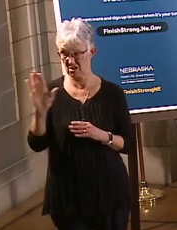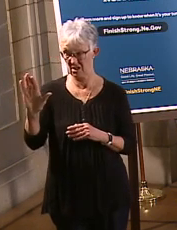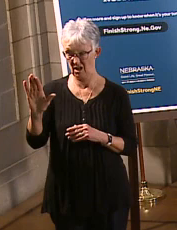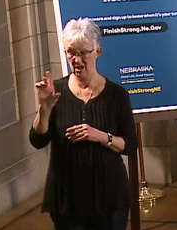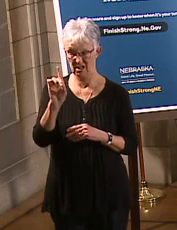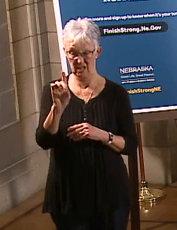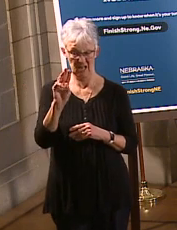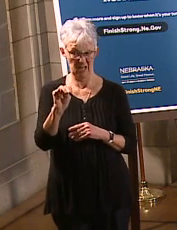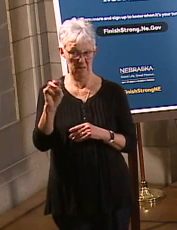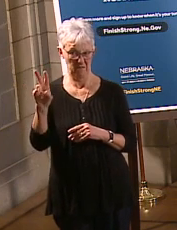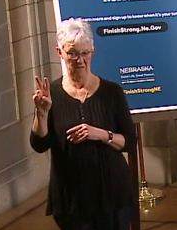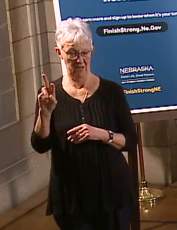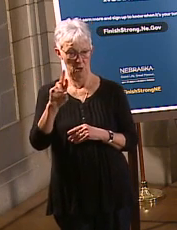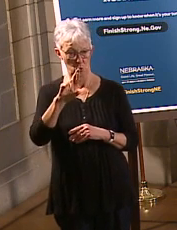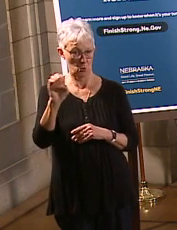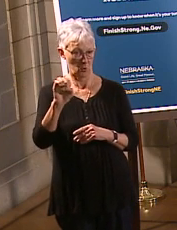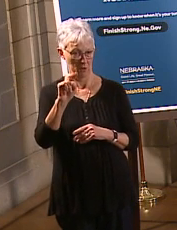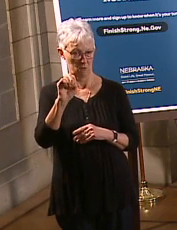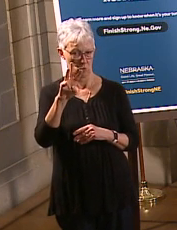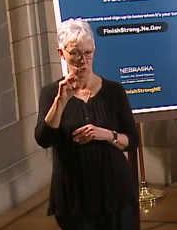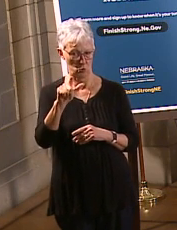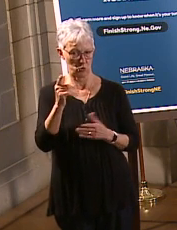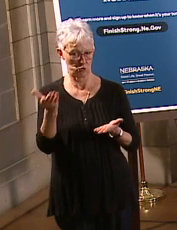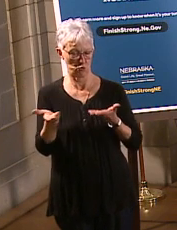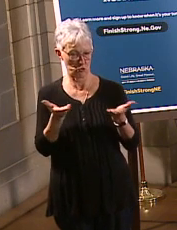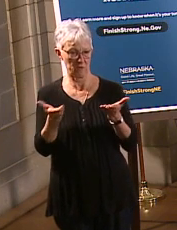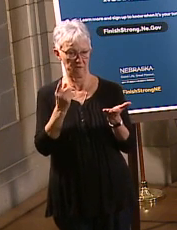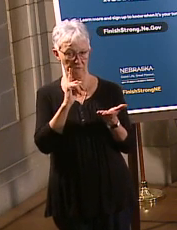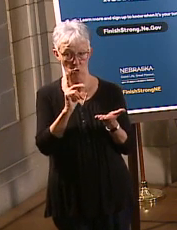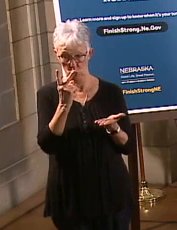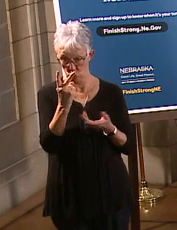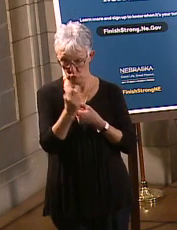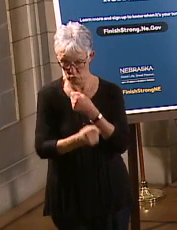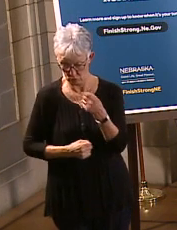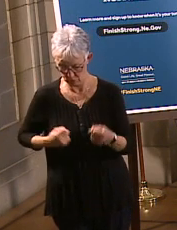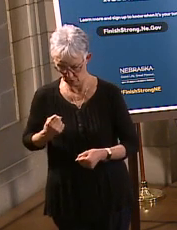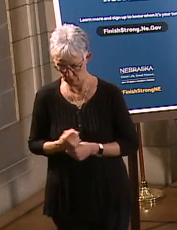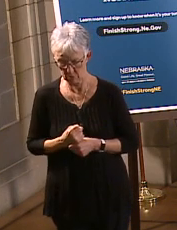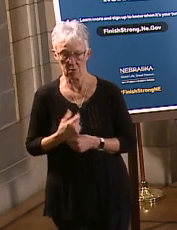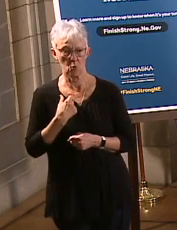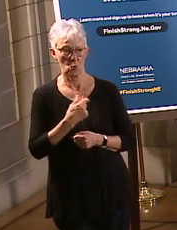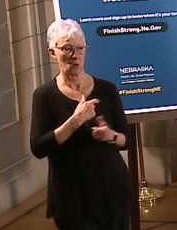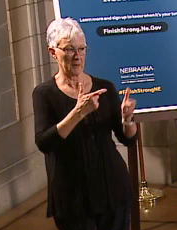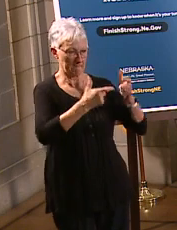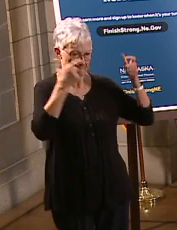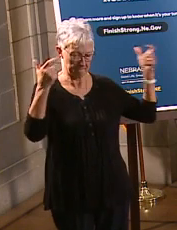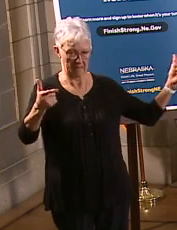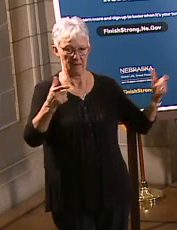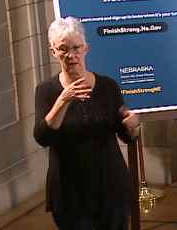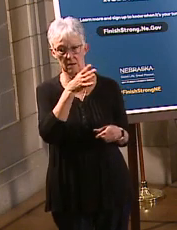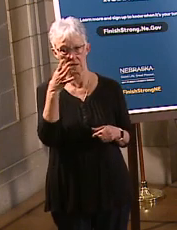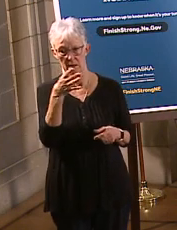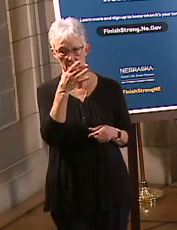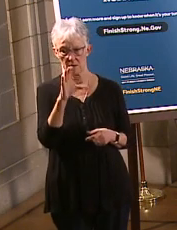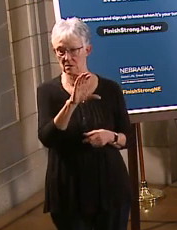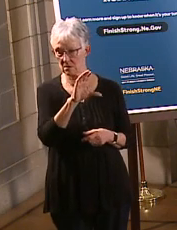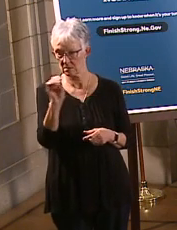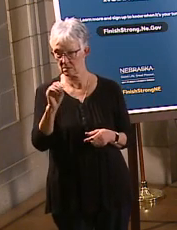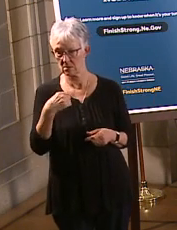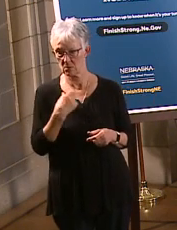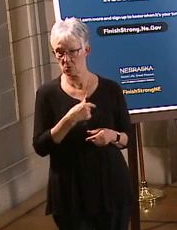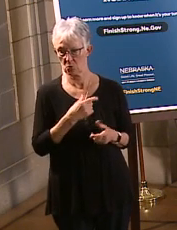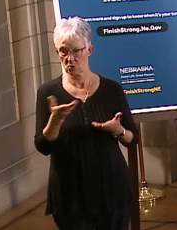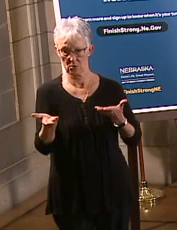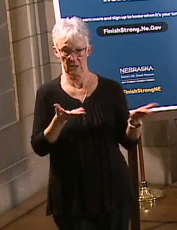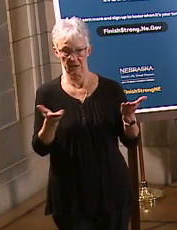renewal services for 2 years. Aurora Cooperative is a large agricultural company that